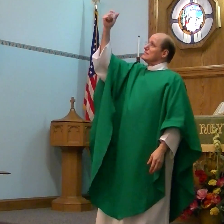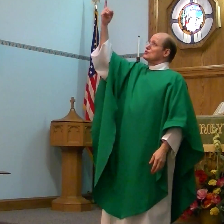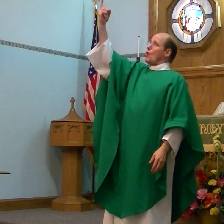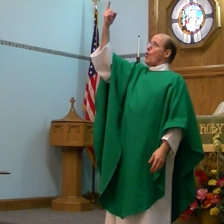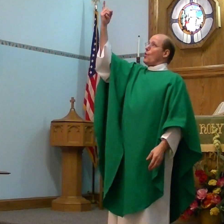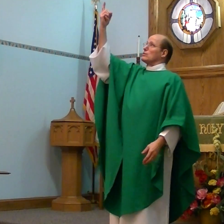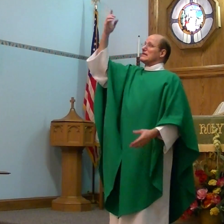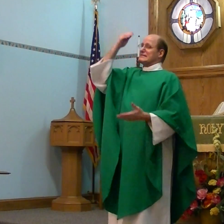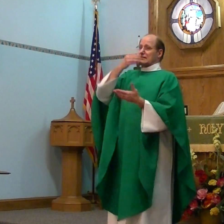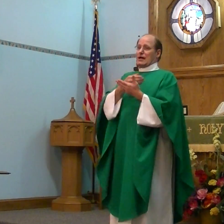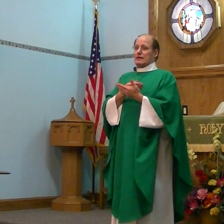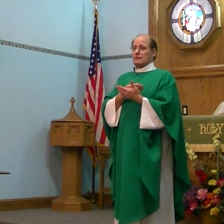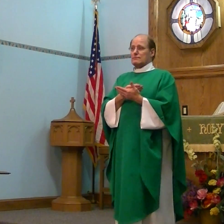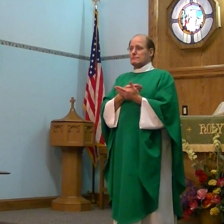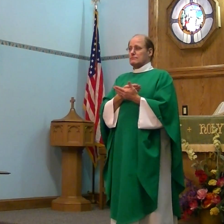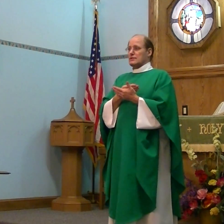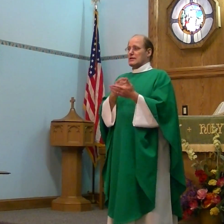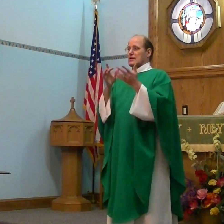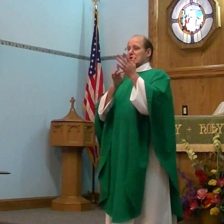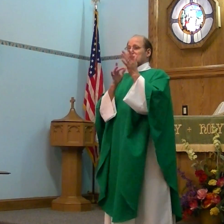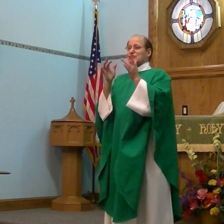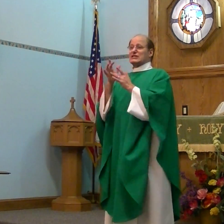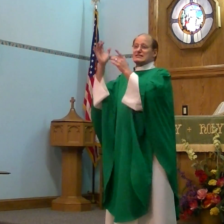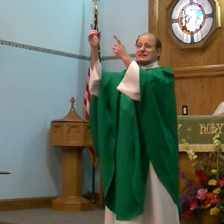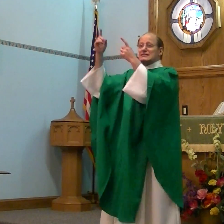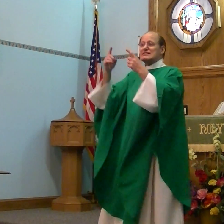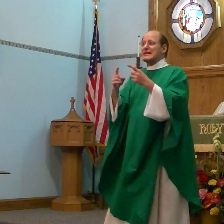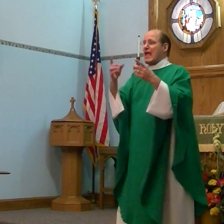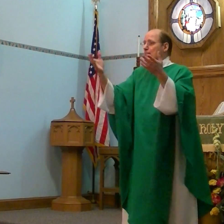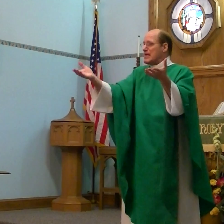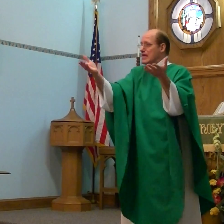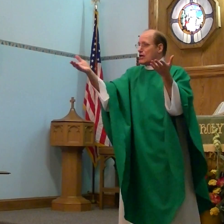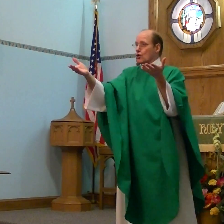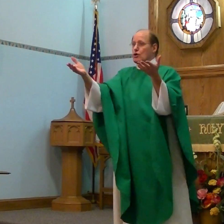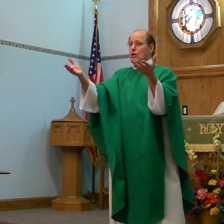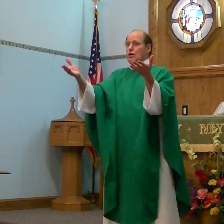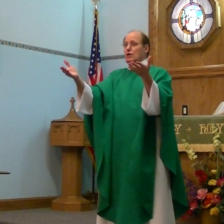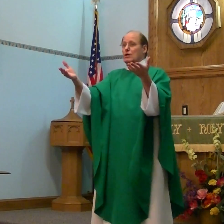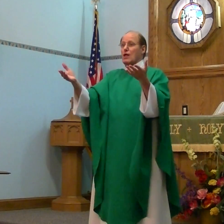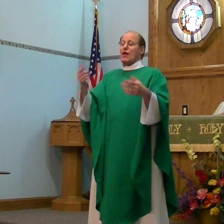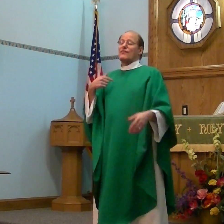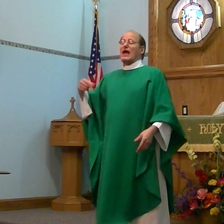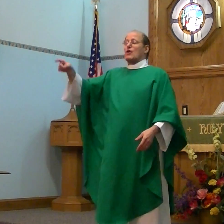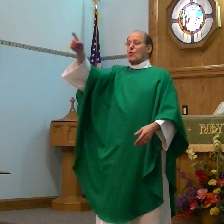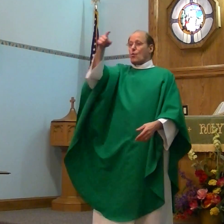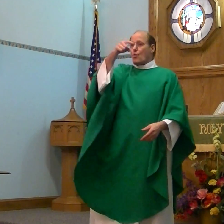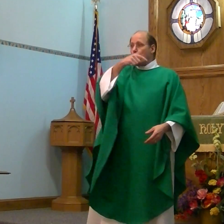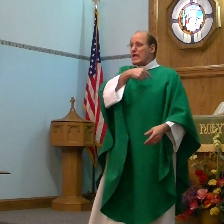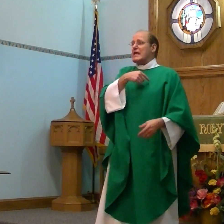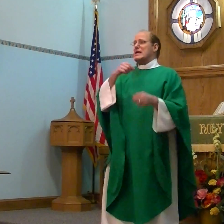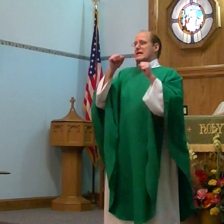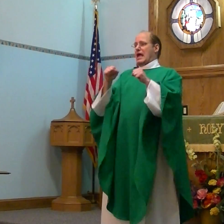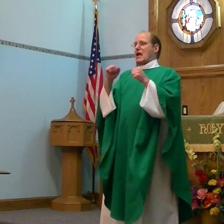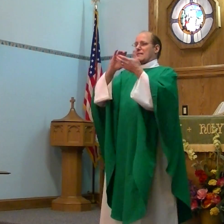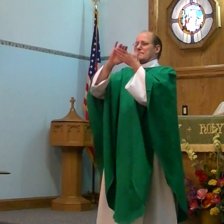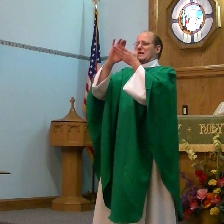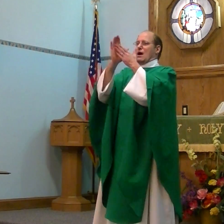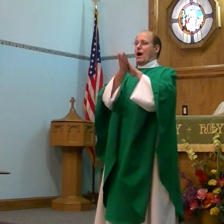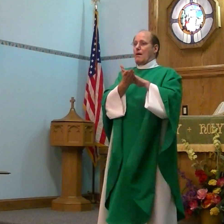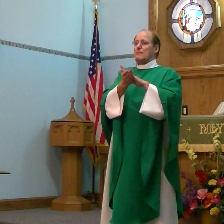only Son. Jesus came here that we can become